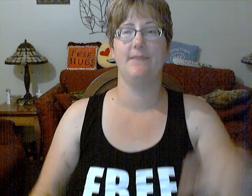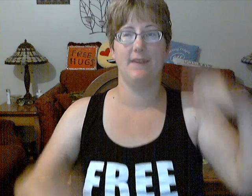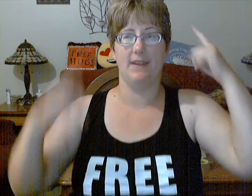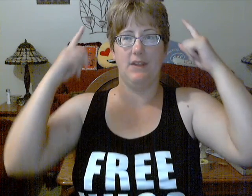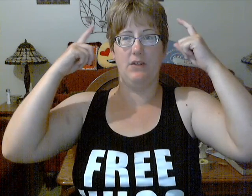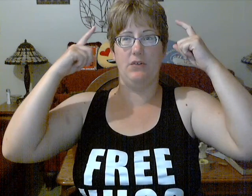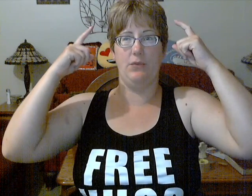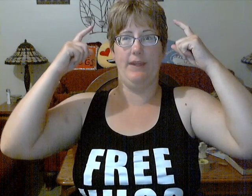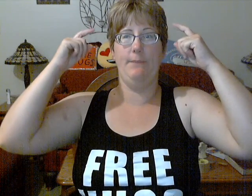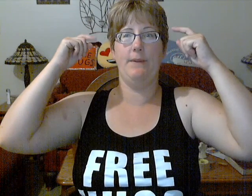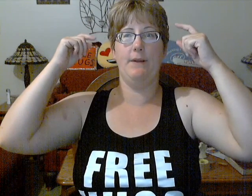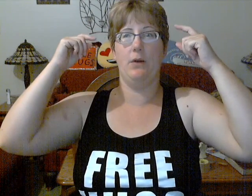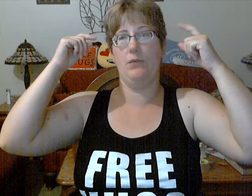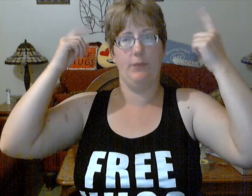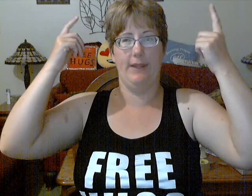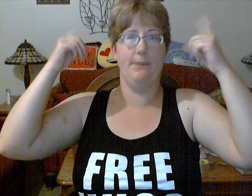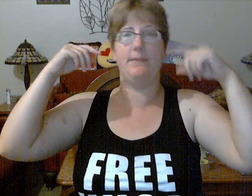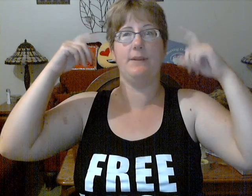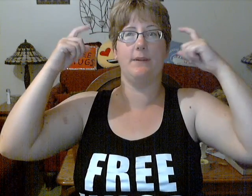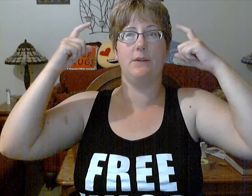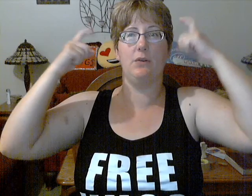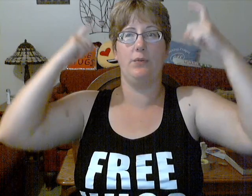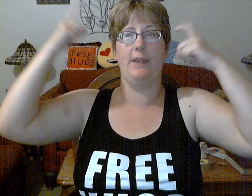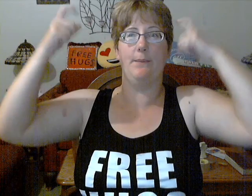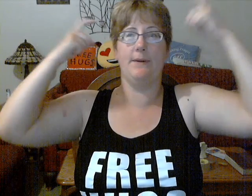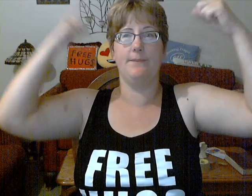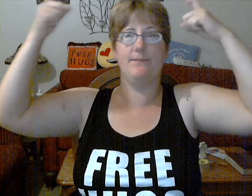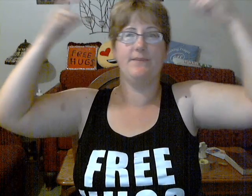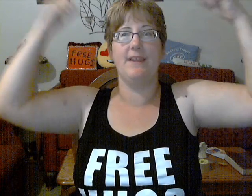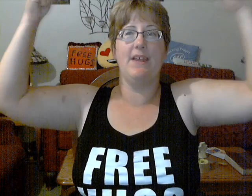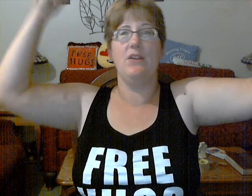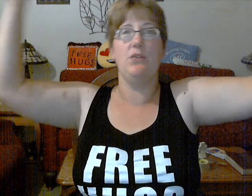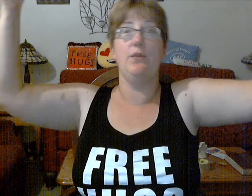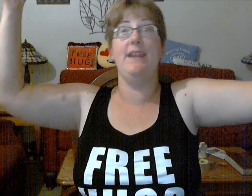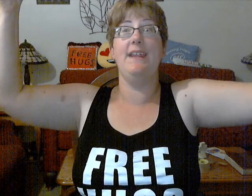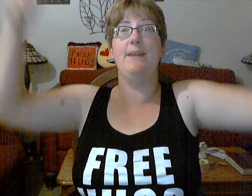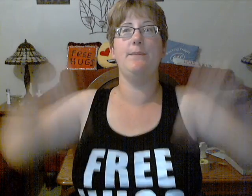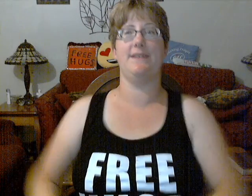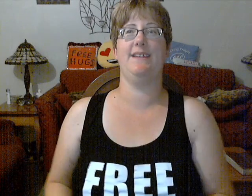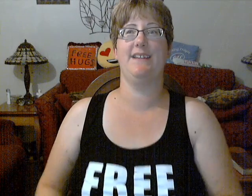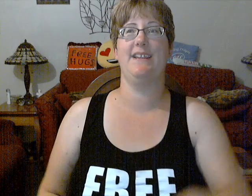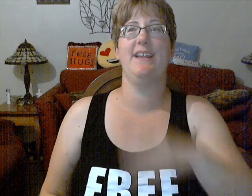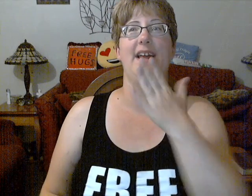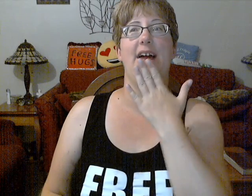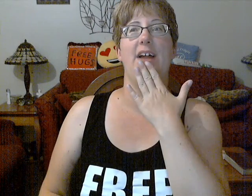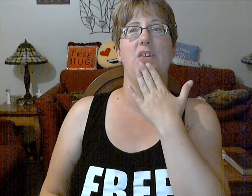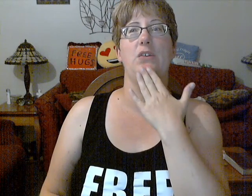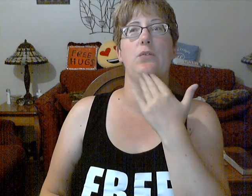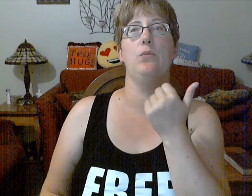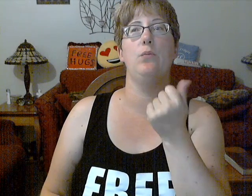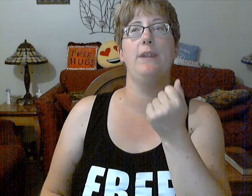Dream. dreams. Dream. Dreams. Oh, sweet